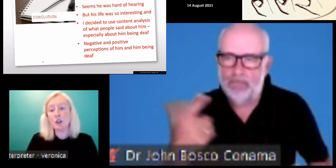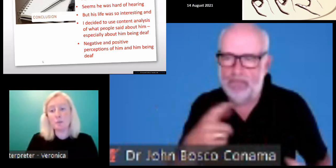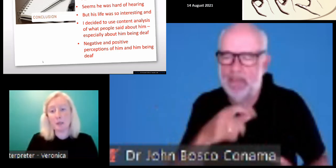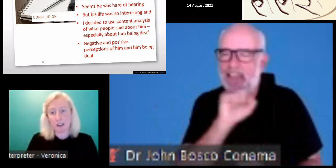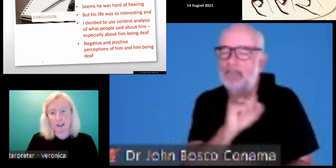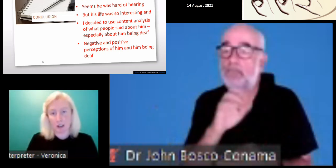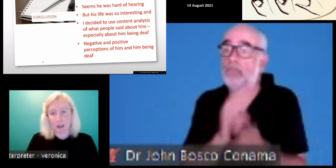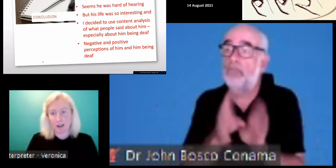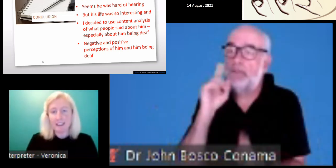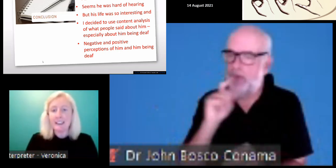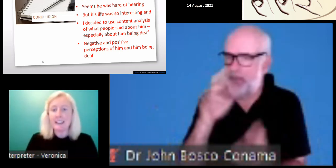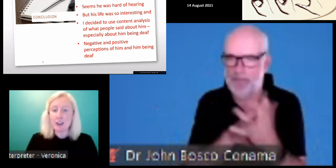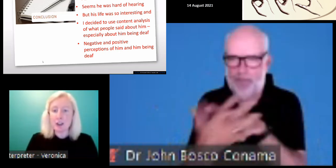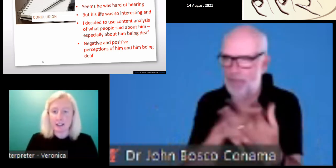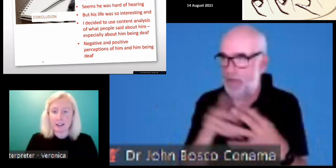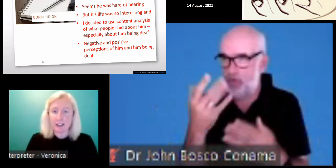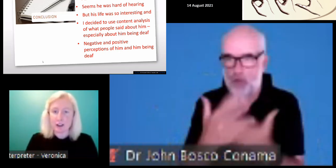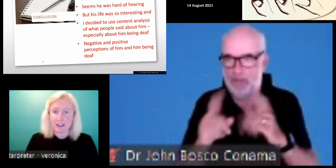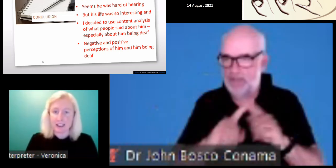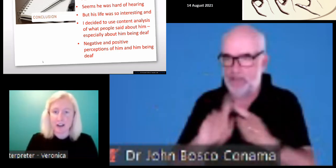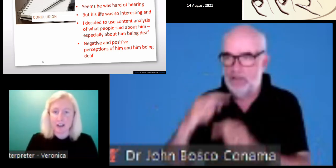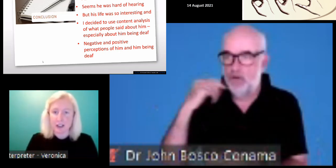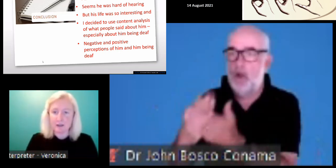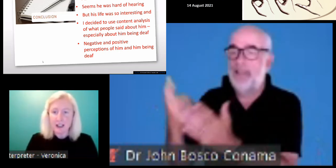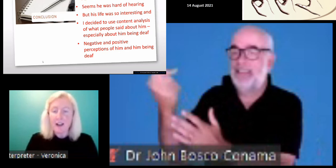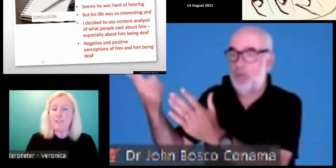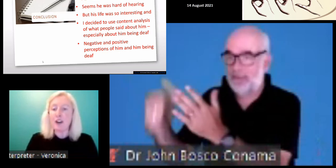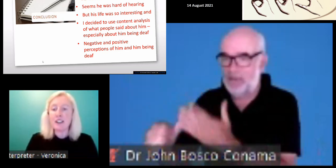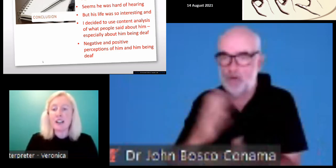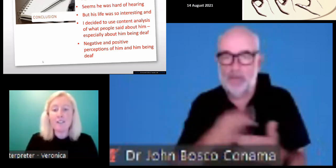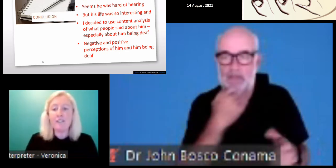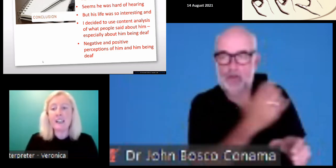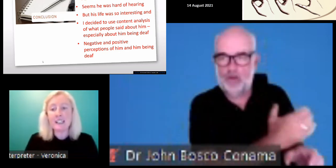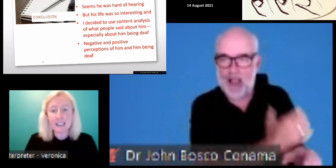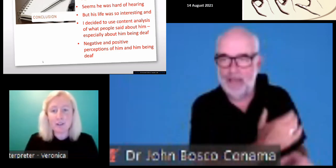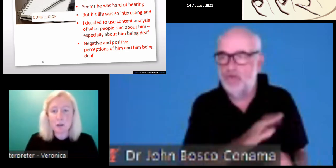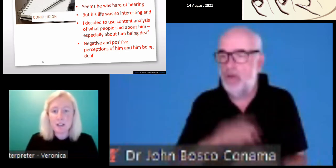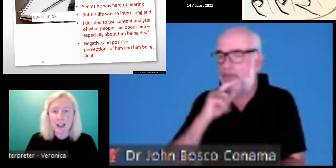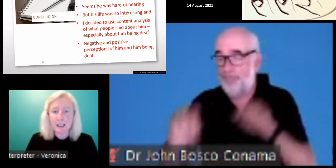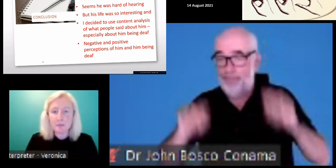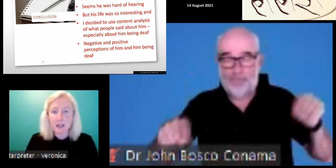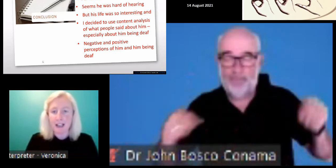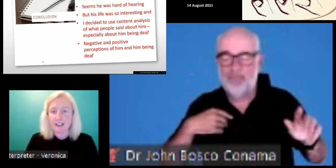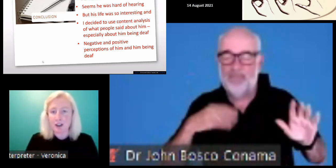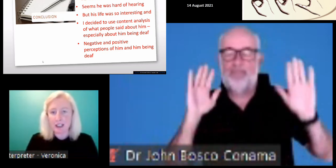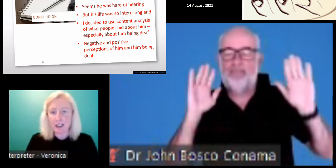continue my research into this interesting character. Very conflicting views on him as a child